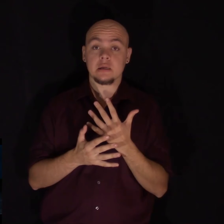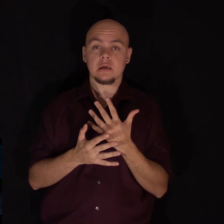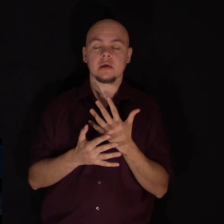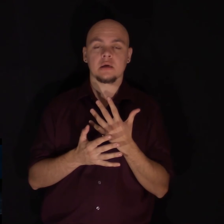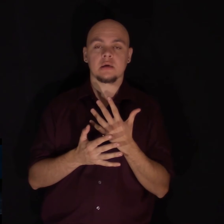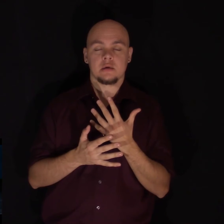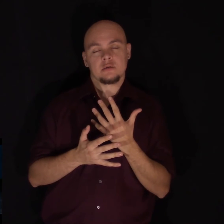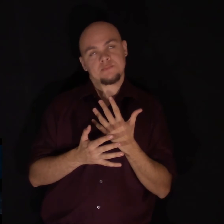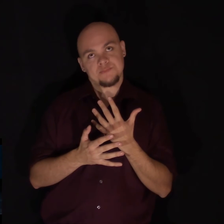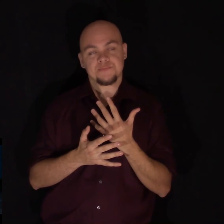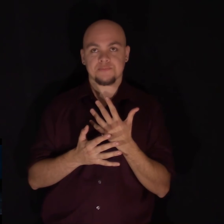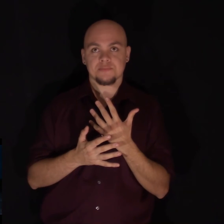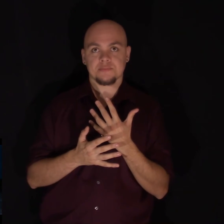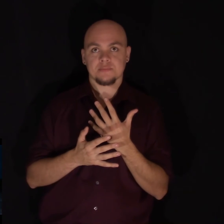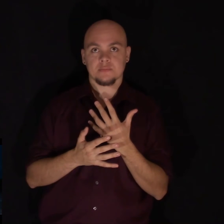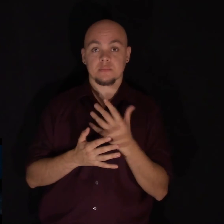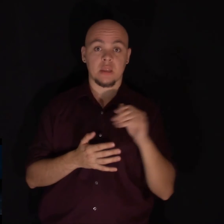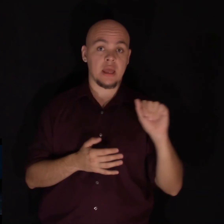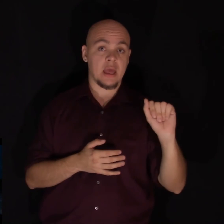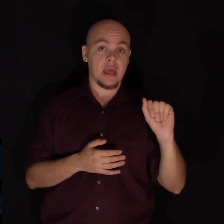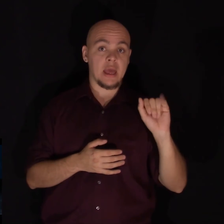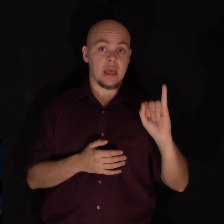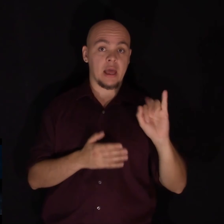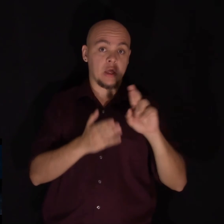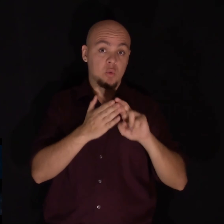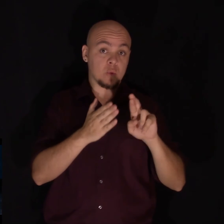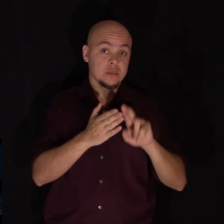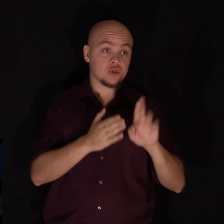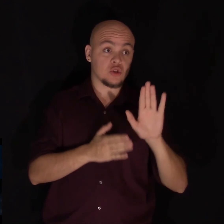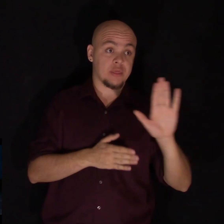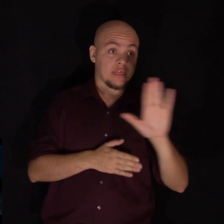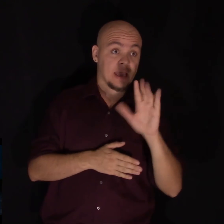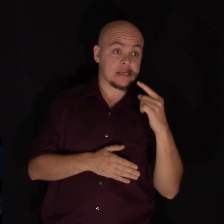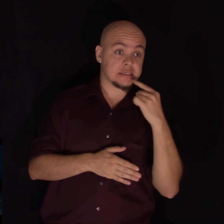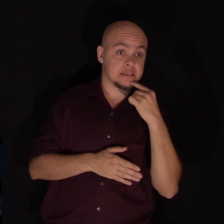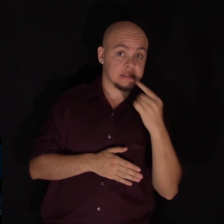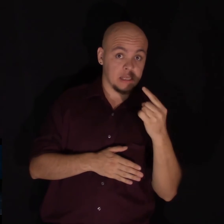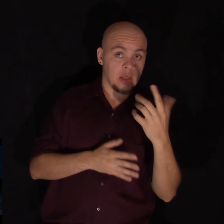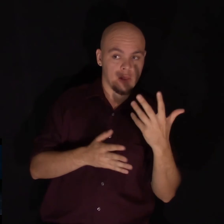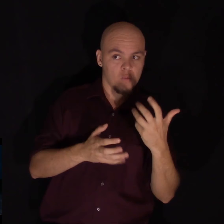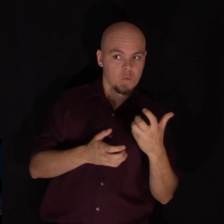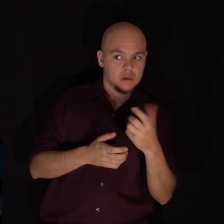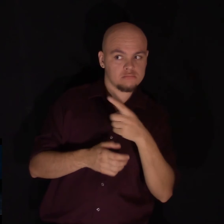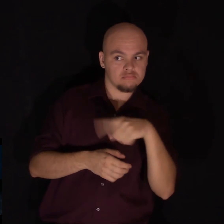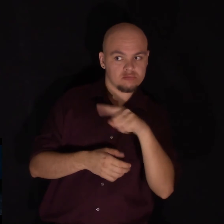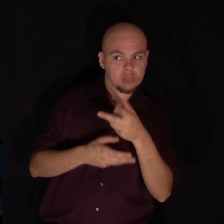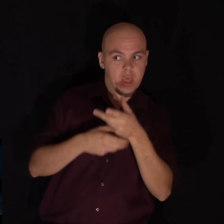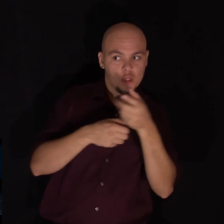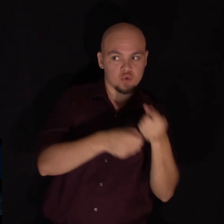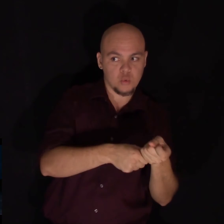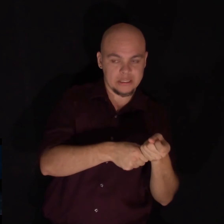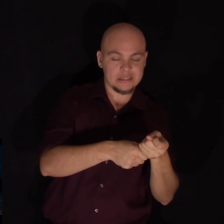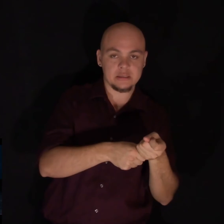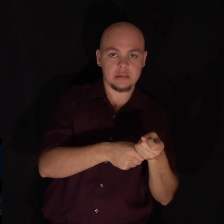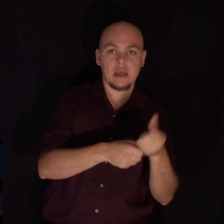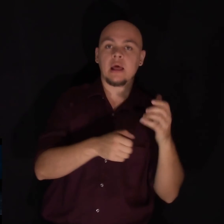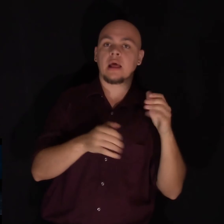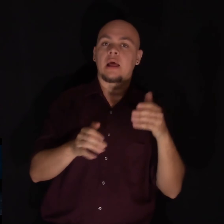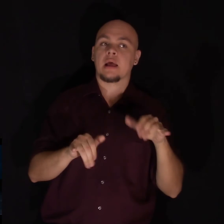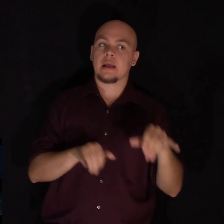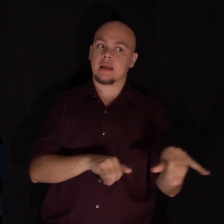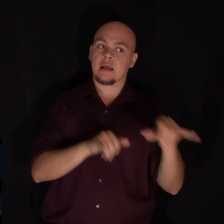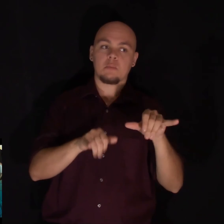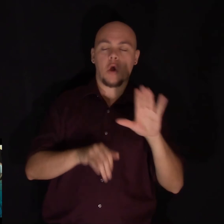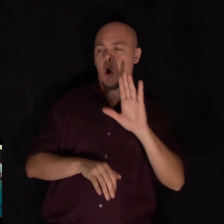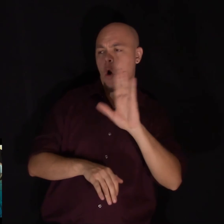of things that AI researchers say when they want to be reassuring. Okay? And the most common reason we're told